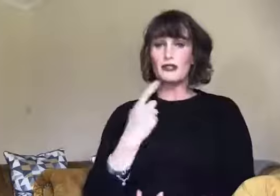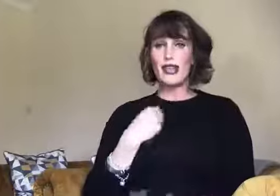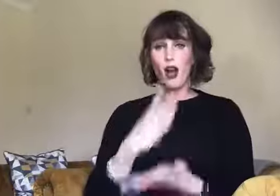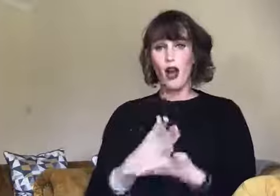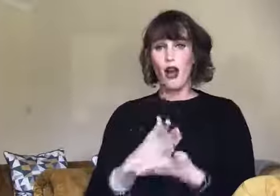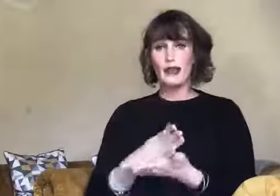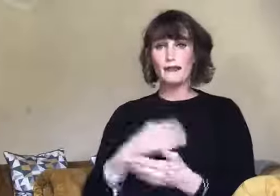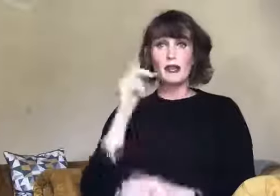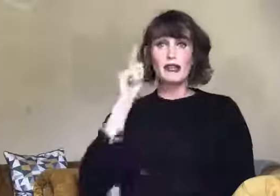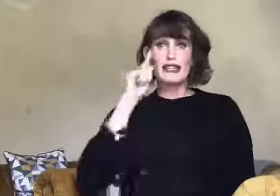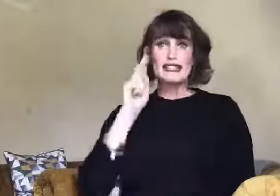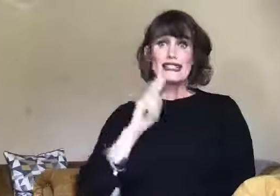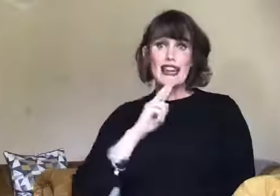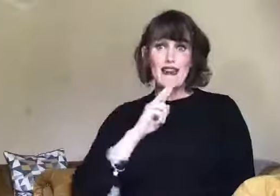say, I deaf,